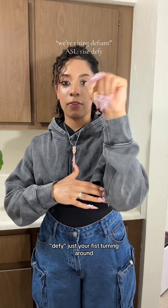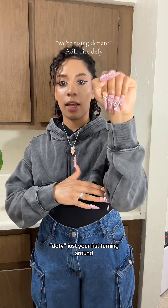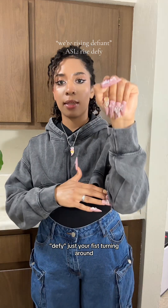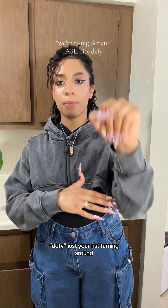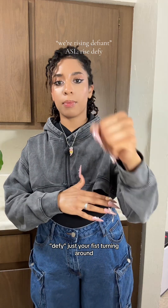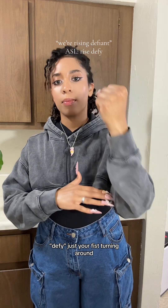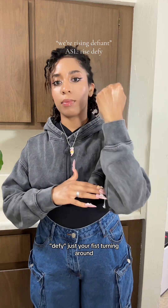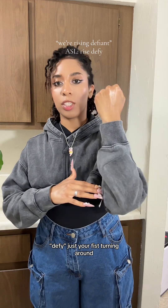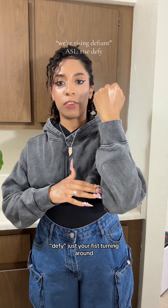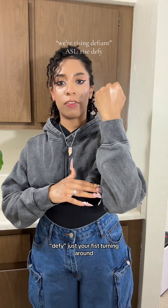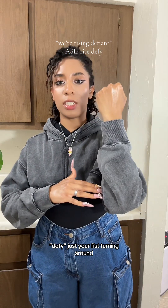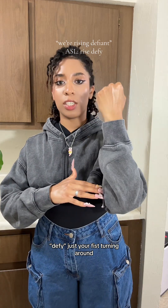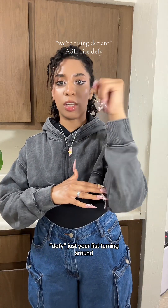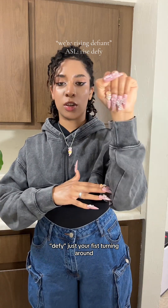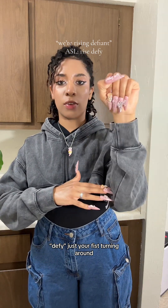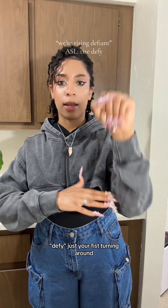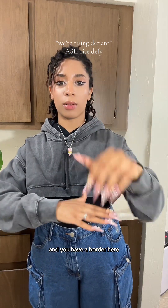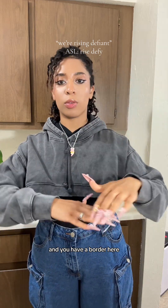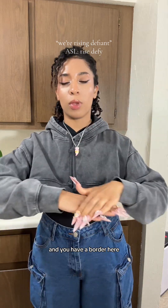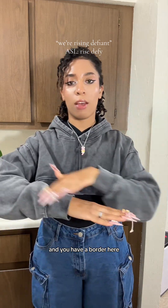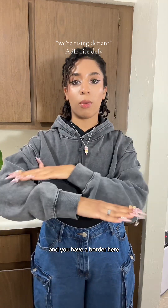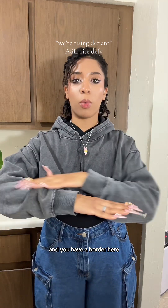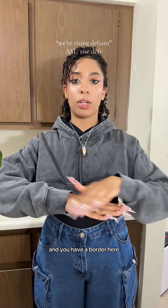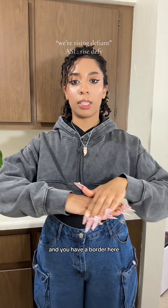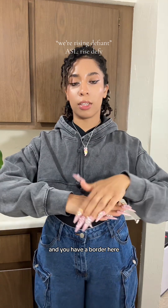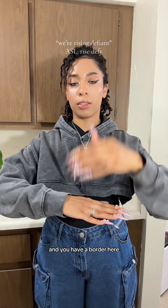Defiant, push your fist turning around, and you have a border here.